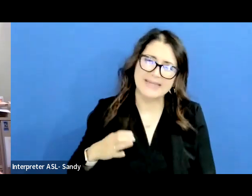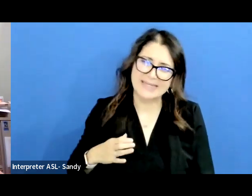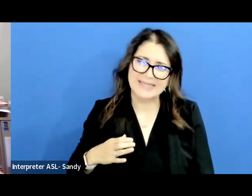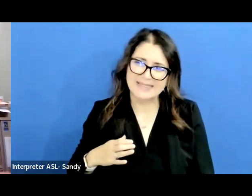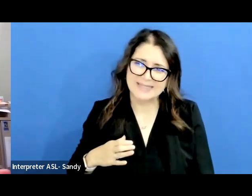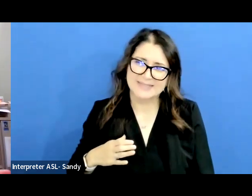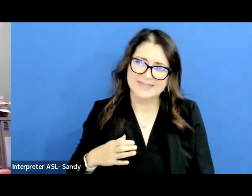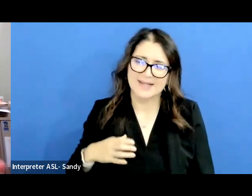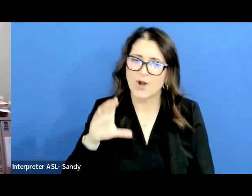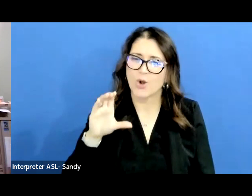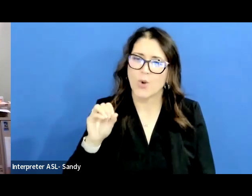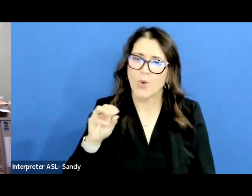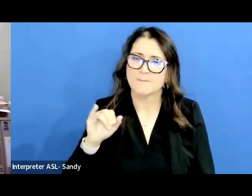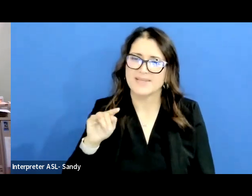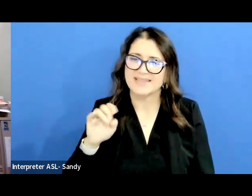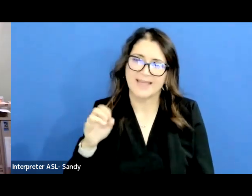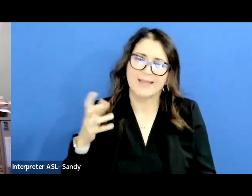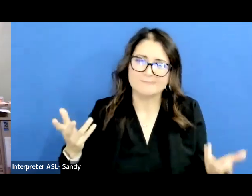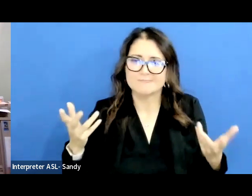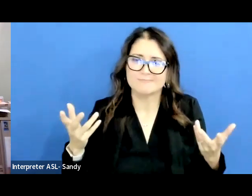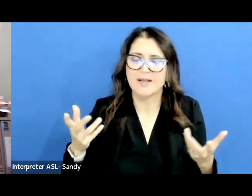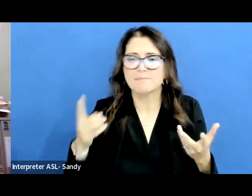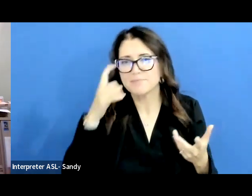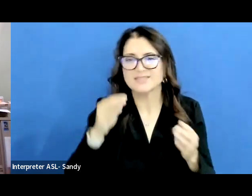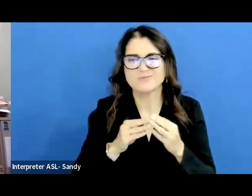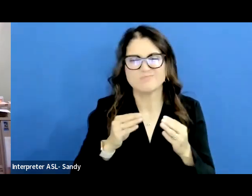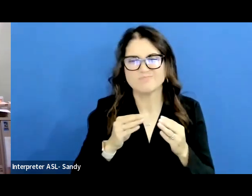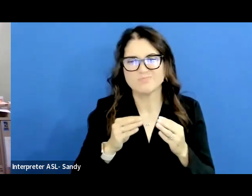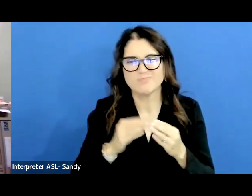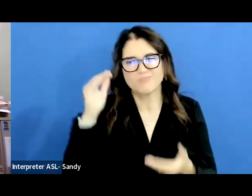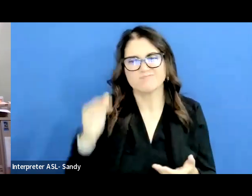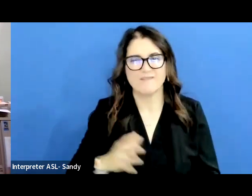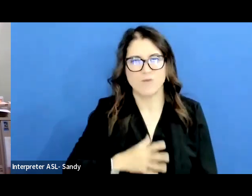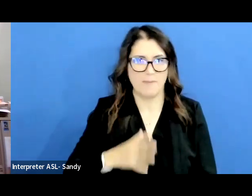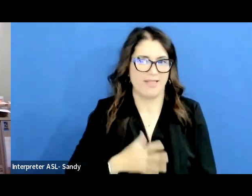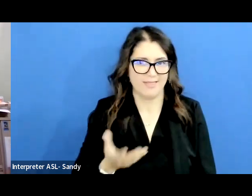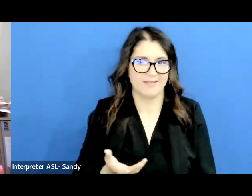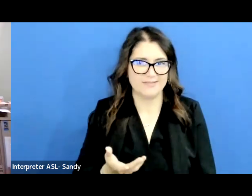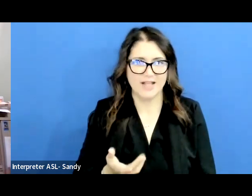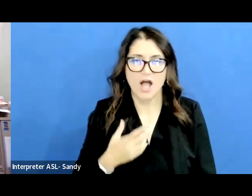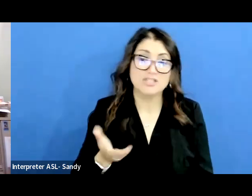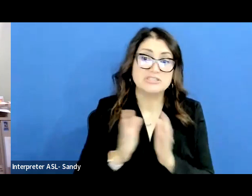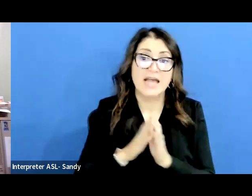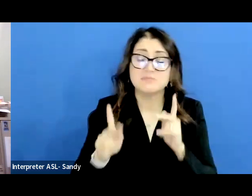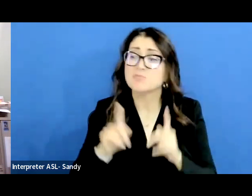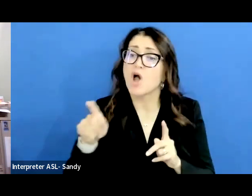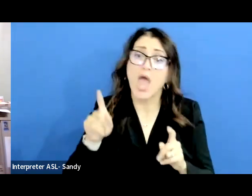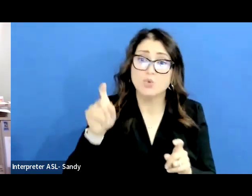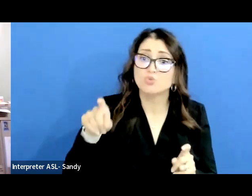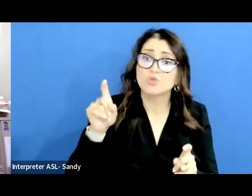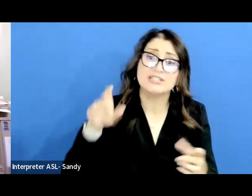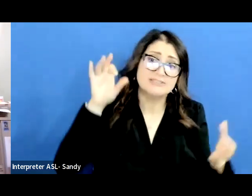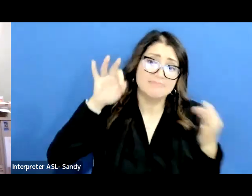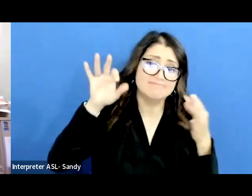comite, because it's a little more informal than that. I'll just ask some people, hey, we really need some